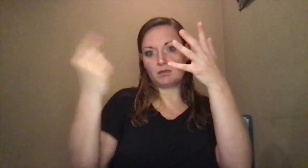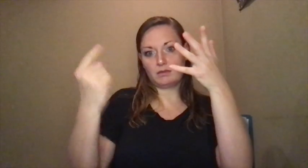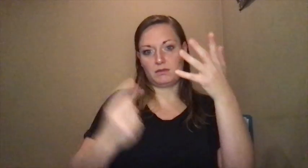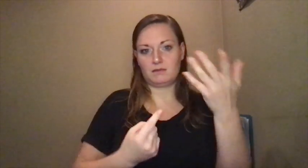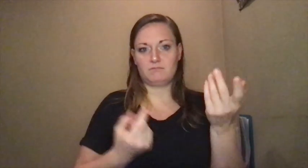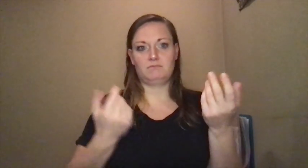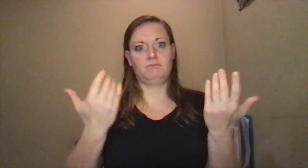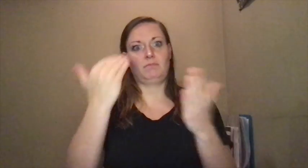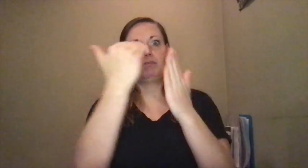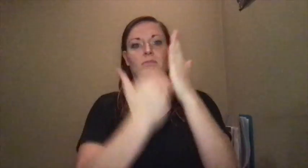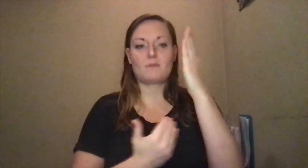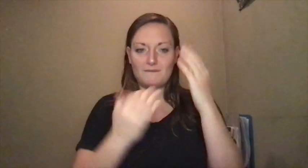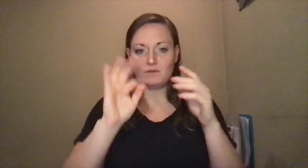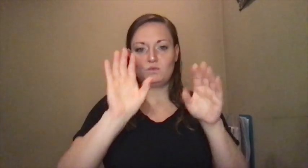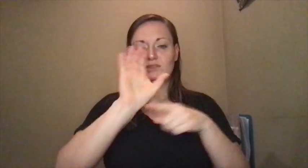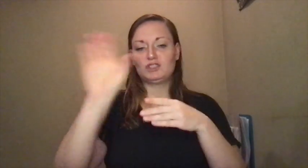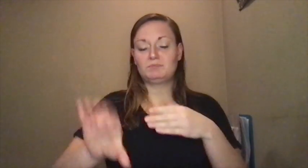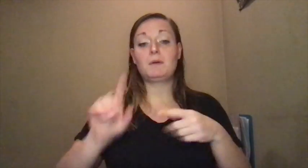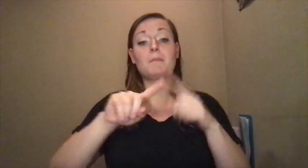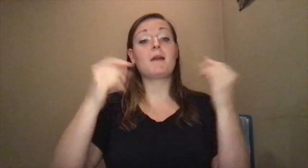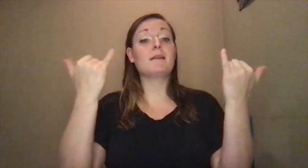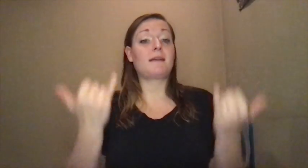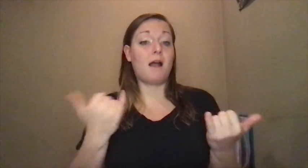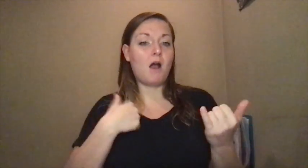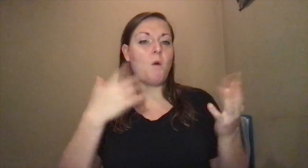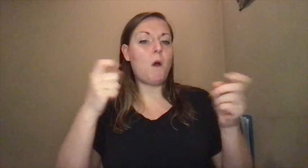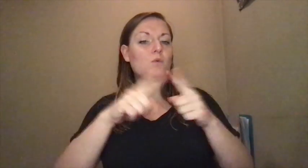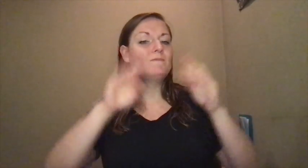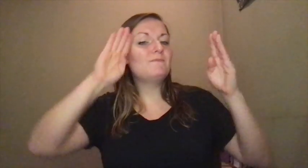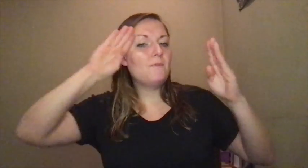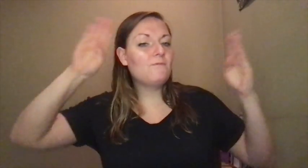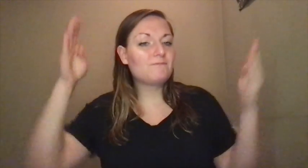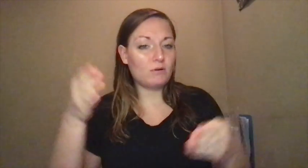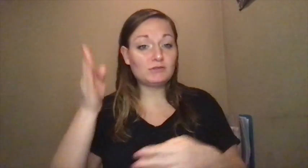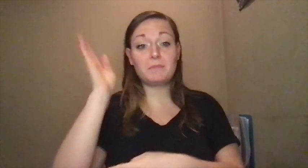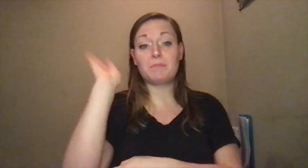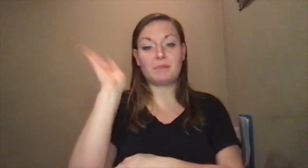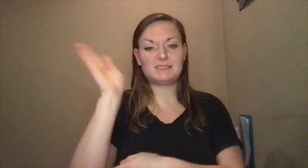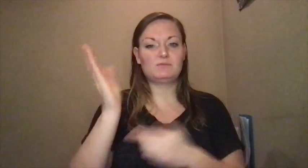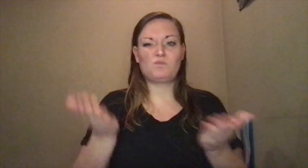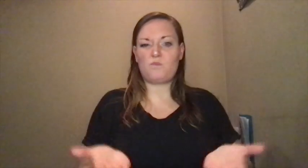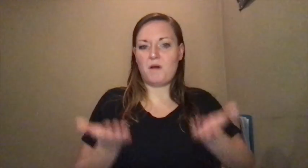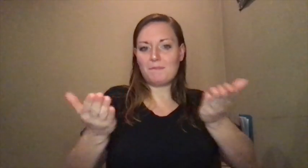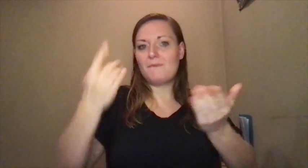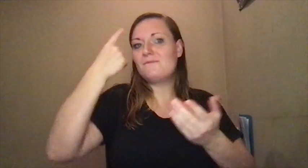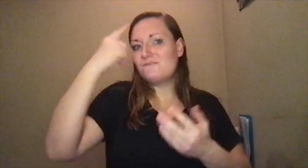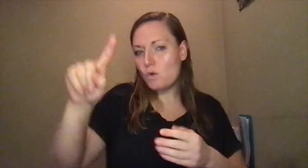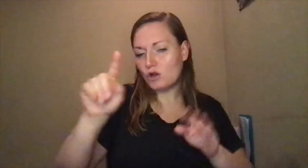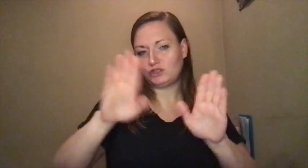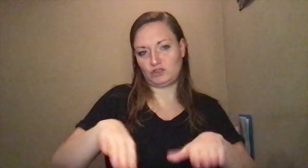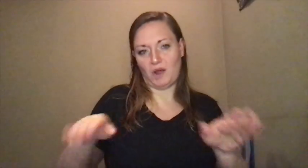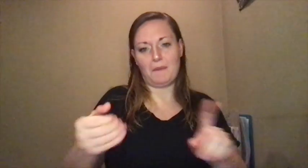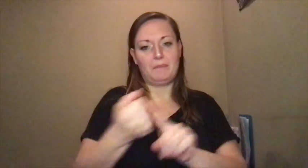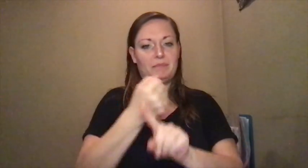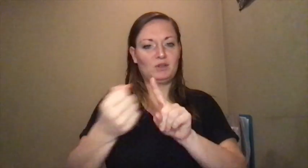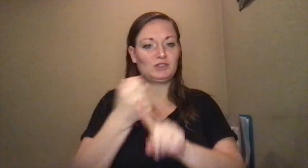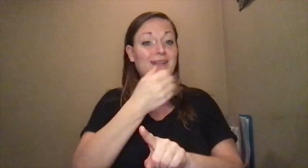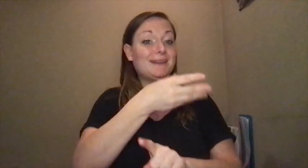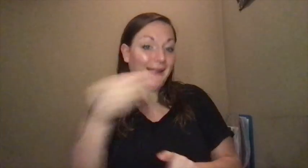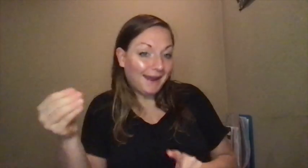of popcorn that are bouncing up when the popcorn is getting ready, and you have a lot of overlap between the Goombas on the bottom layer here.